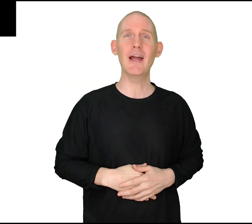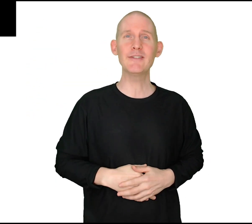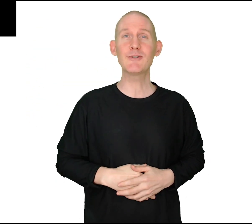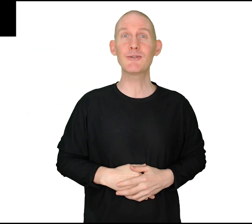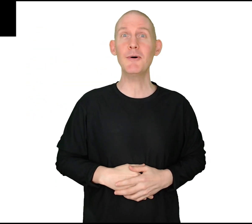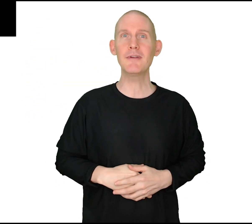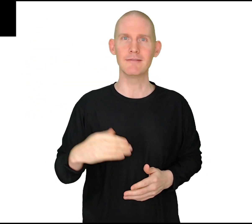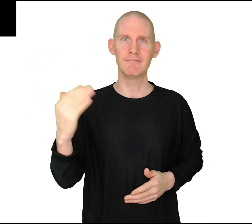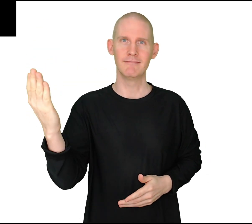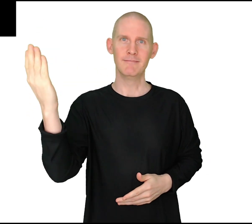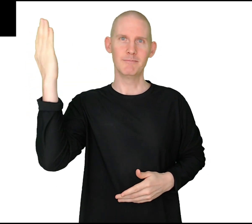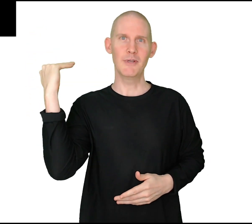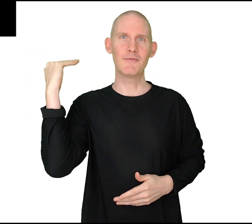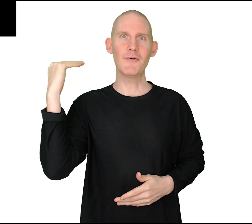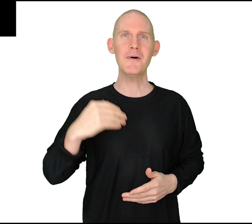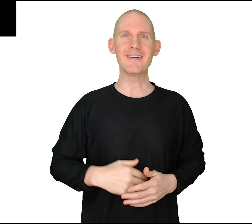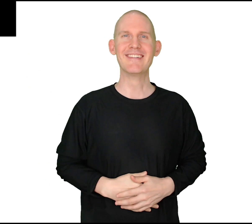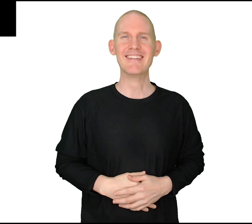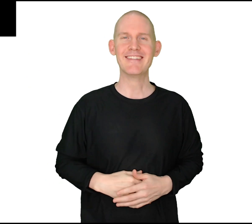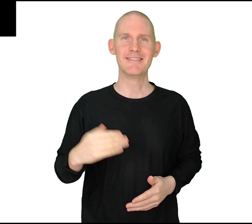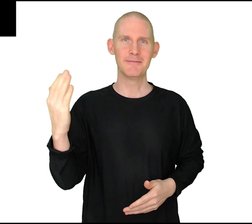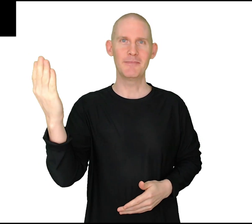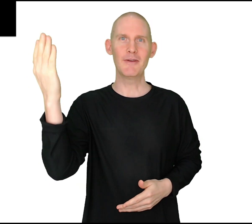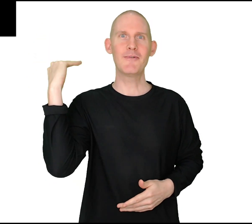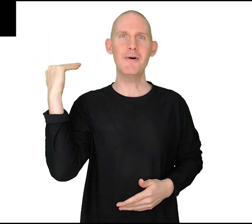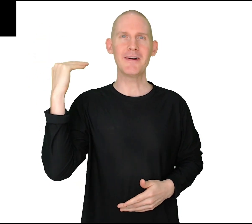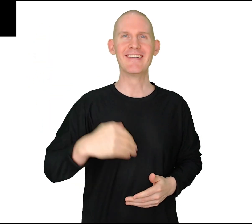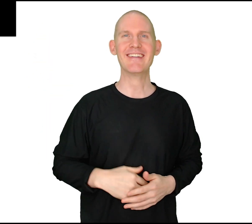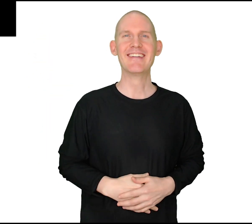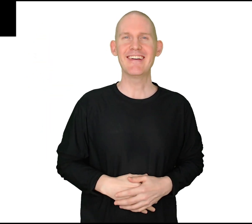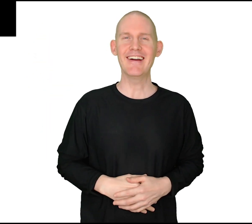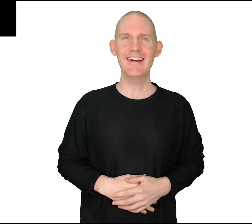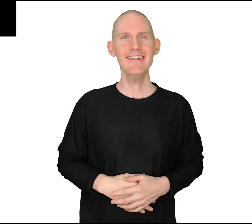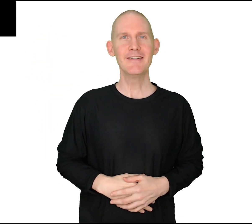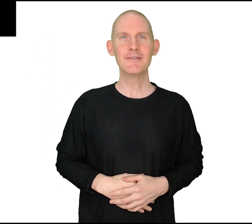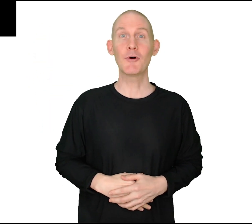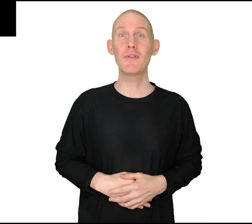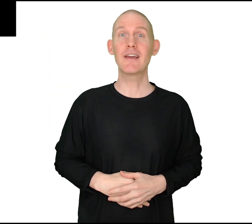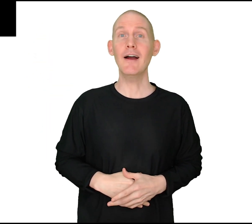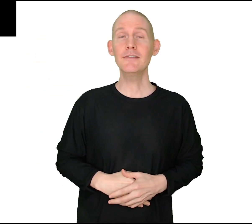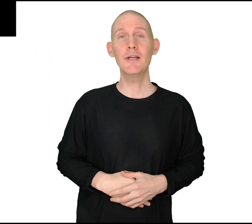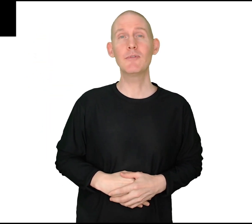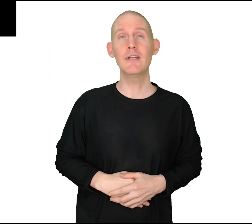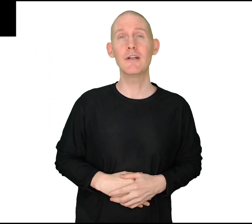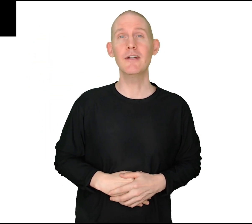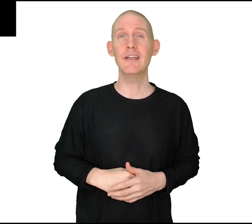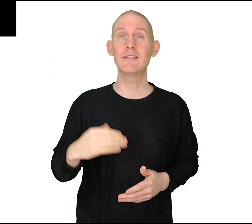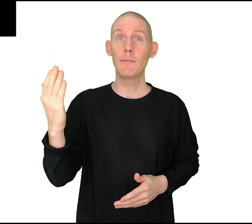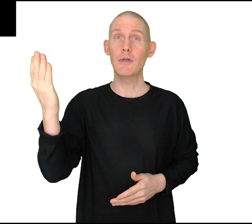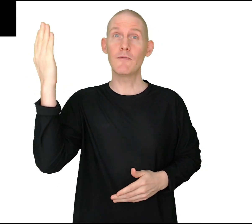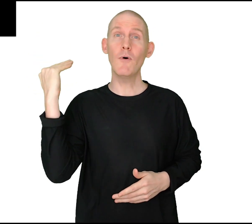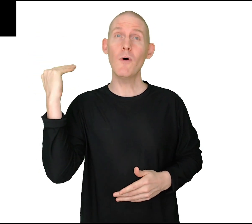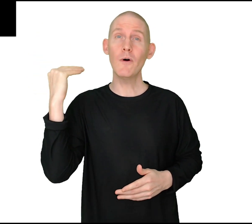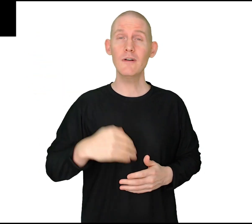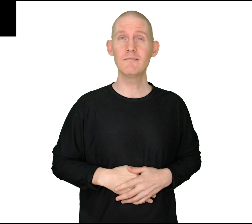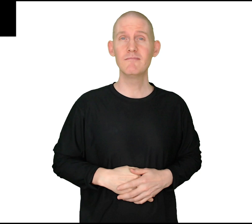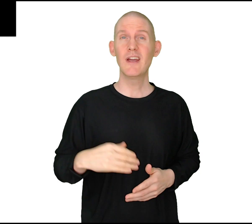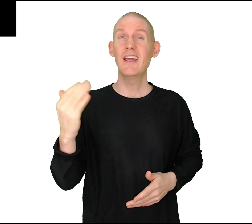your shoulder. Before. Before. So the concept here is before, in